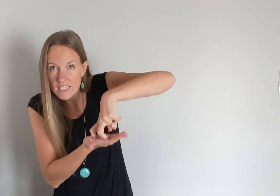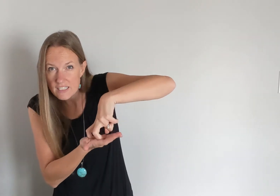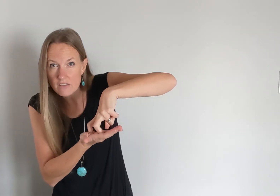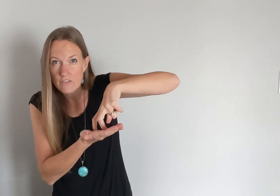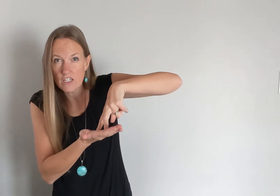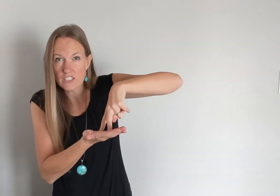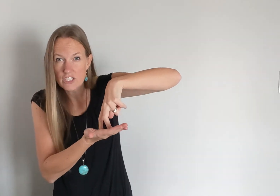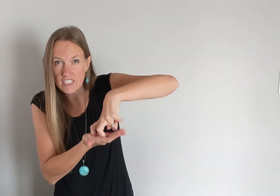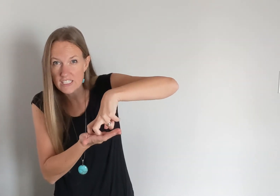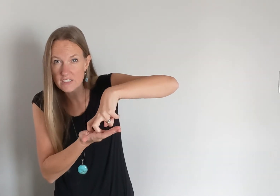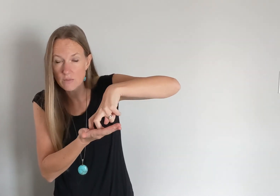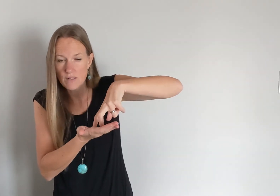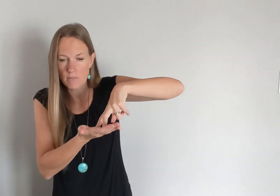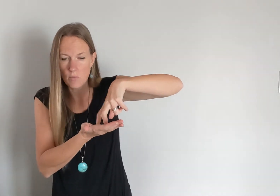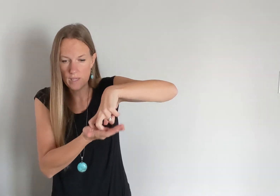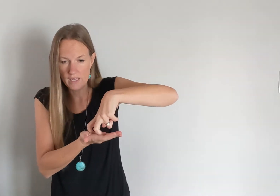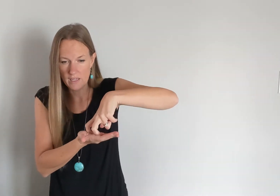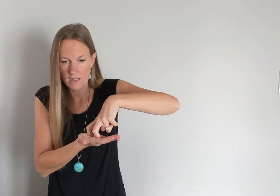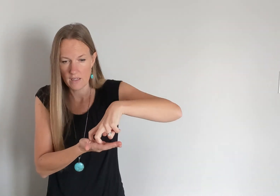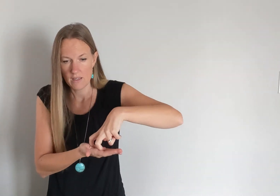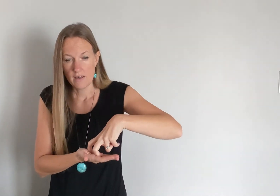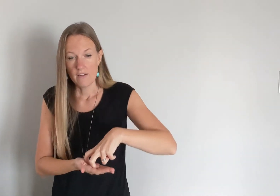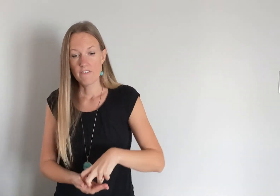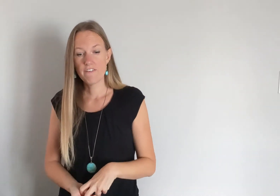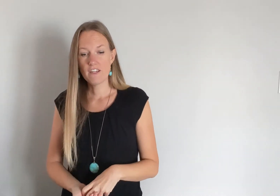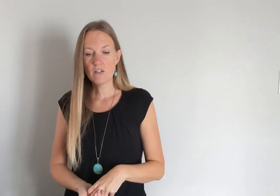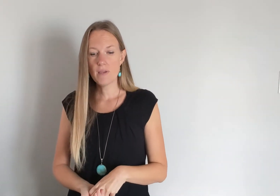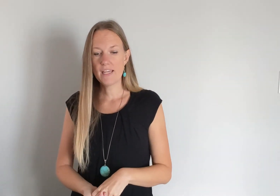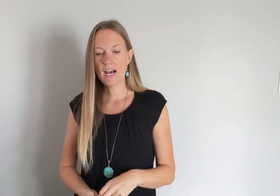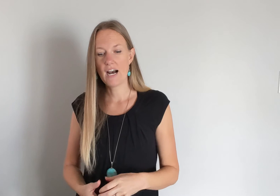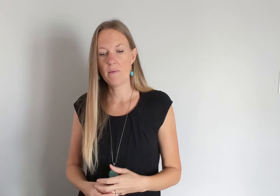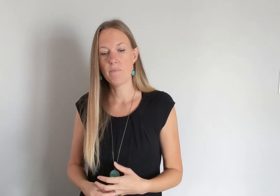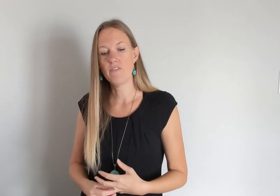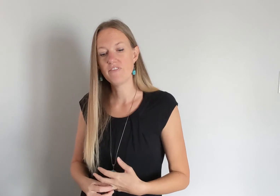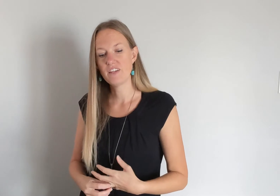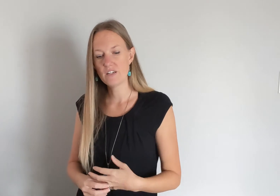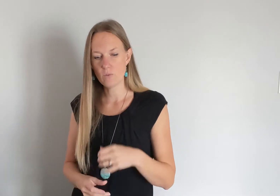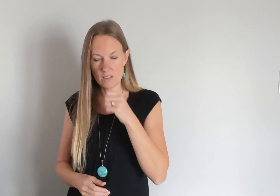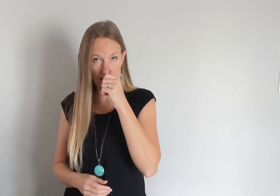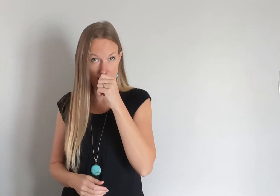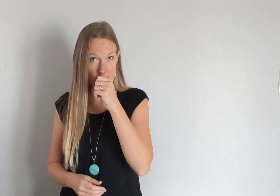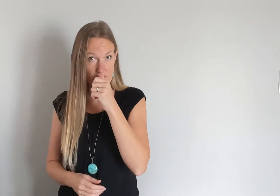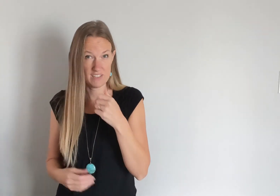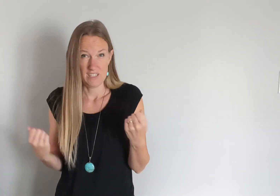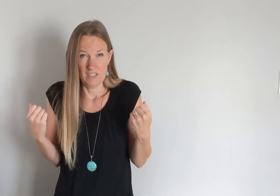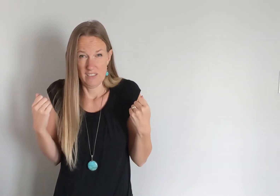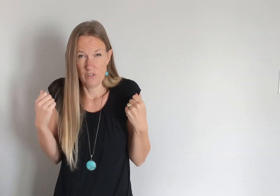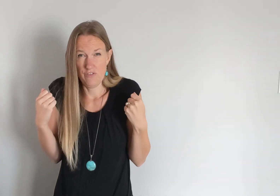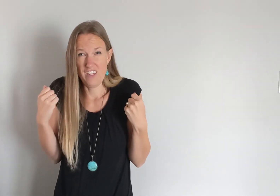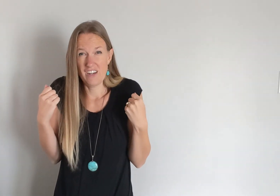and then you fall to your knees. When I'm weak. Fear may come, but fear will leave. So